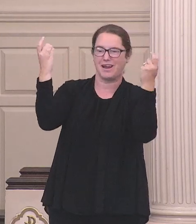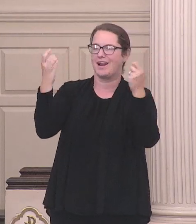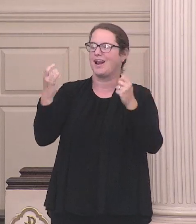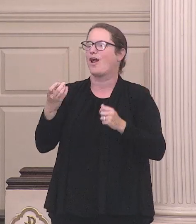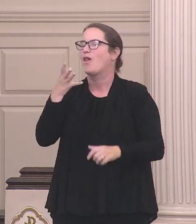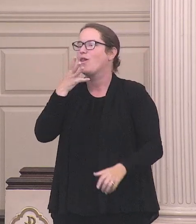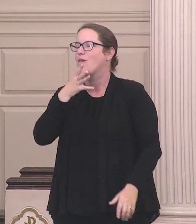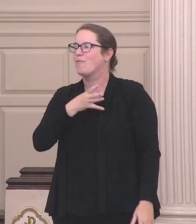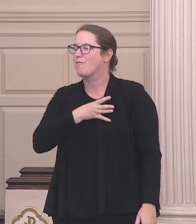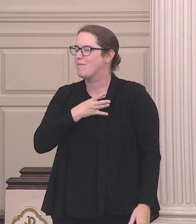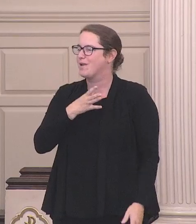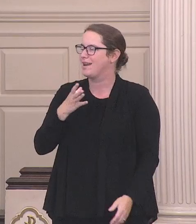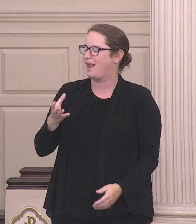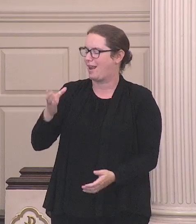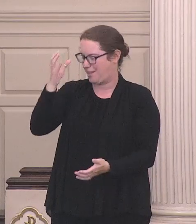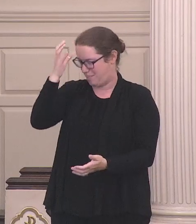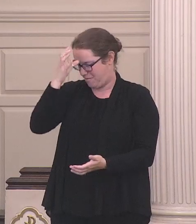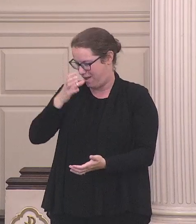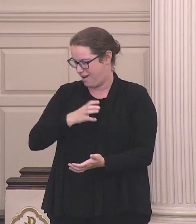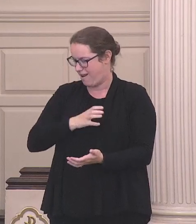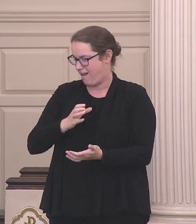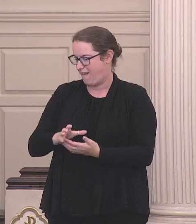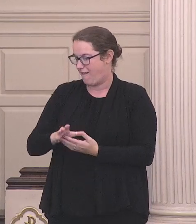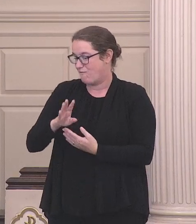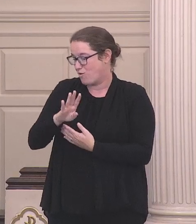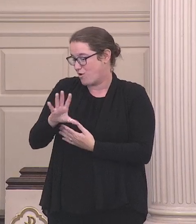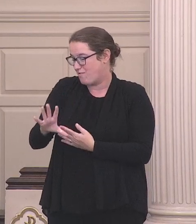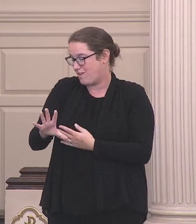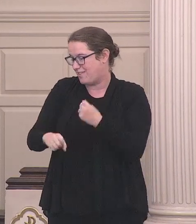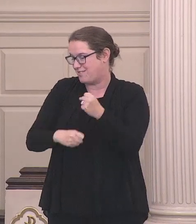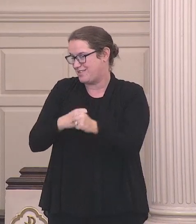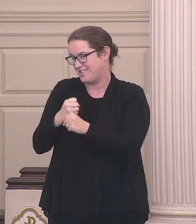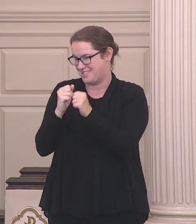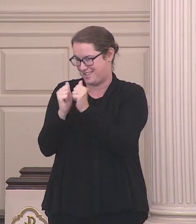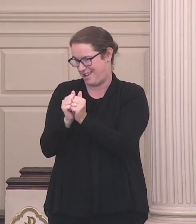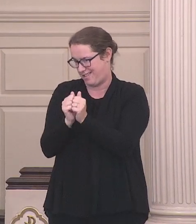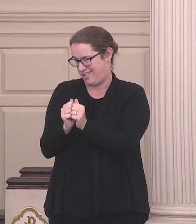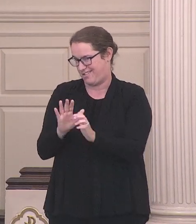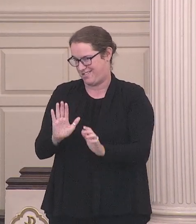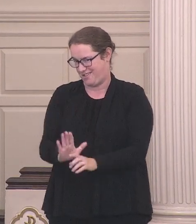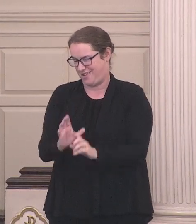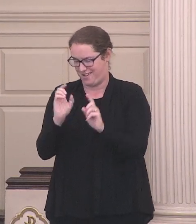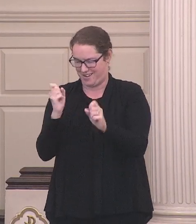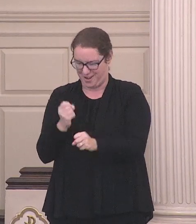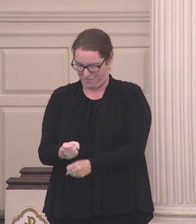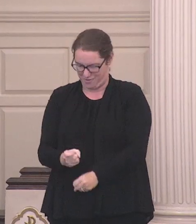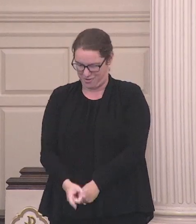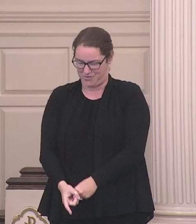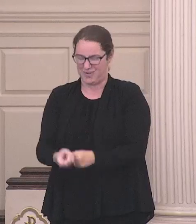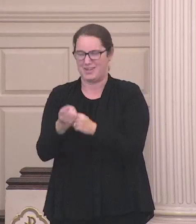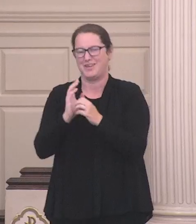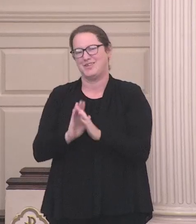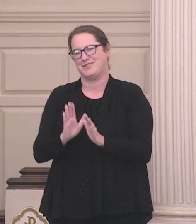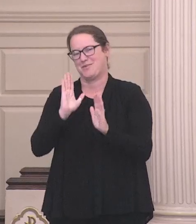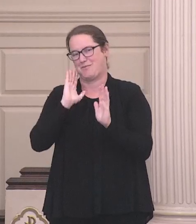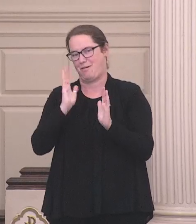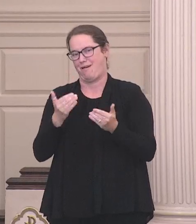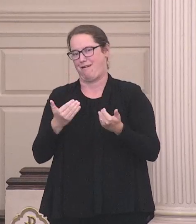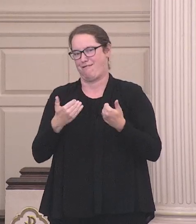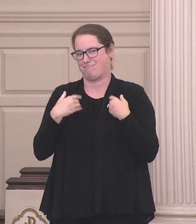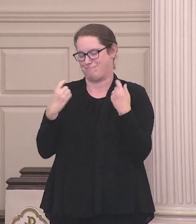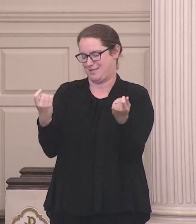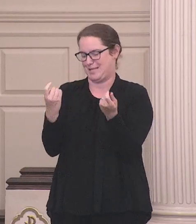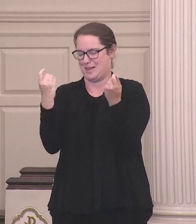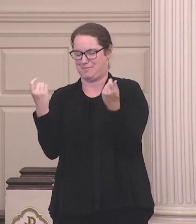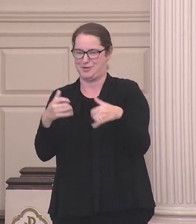celebrating 35 years together. And so we shall have a celebration down there. These are continuing